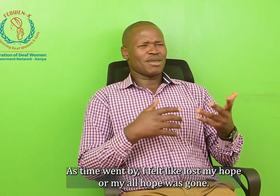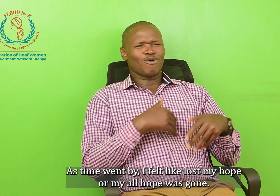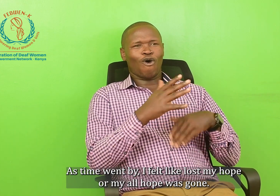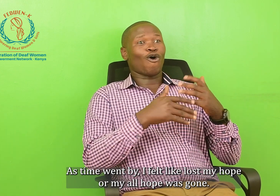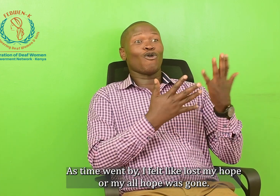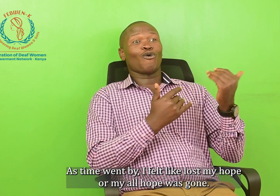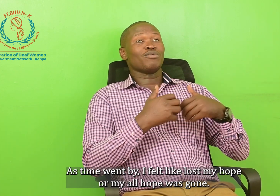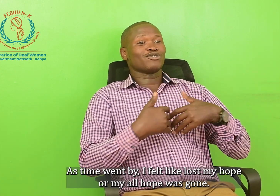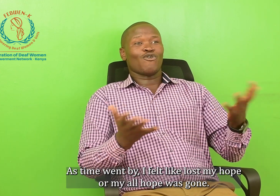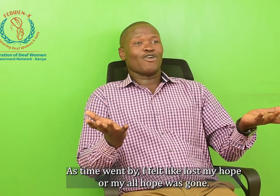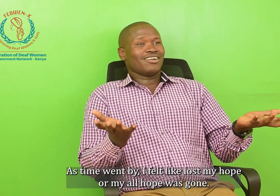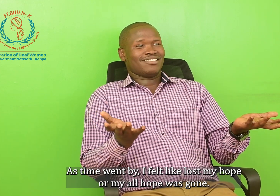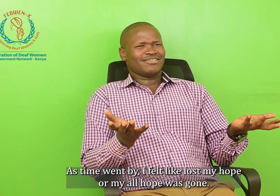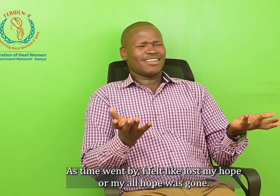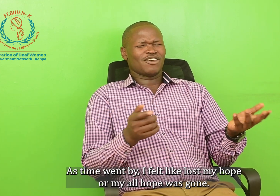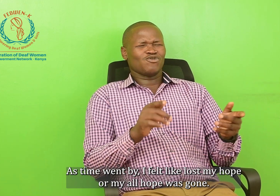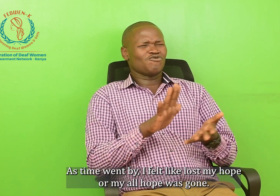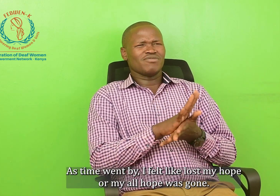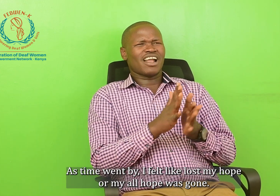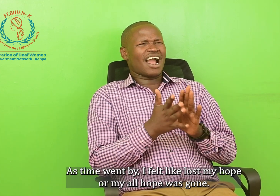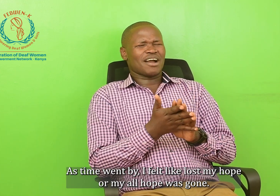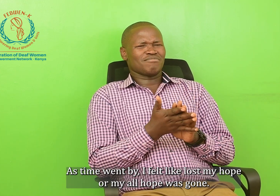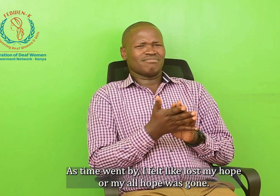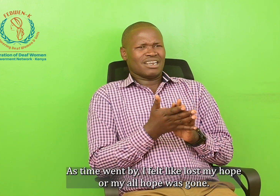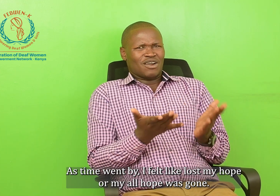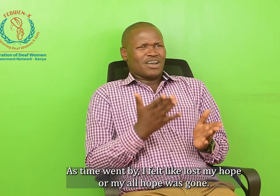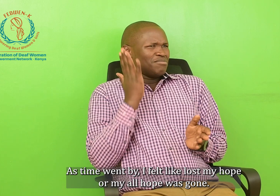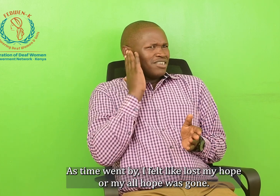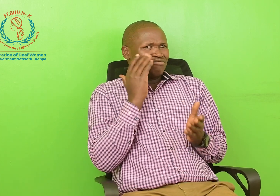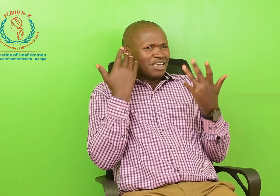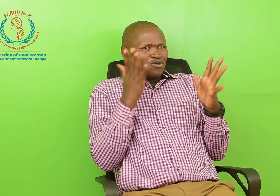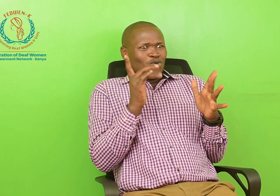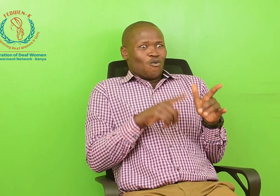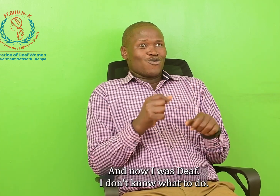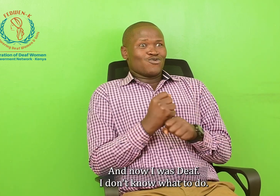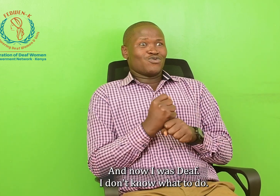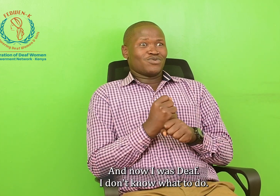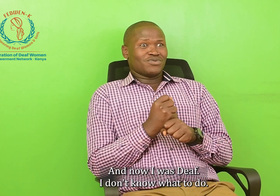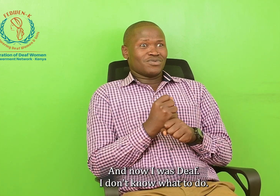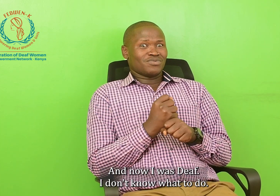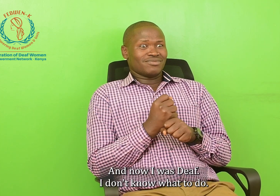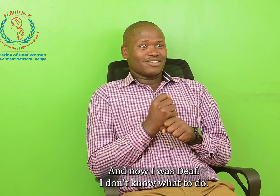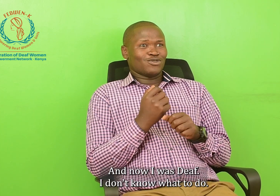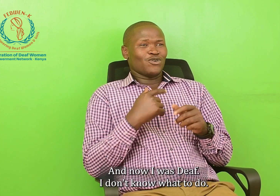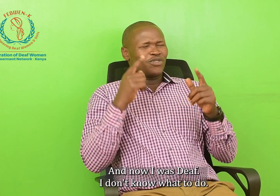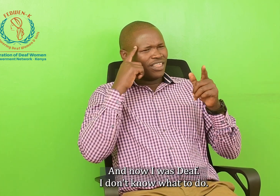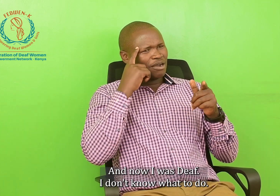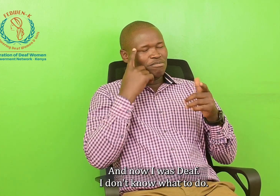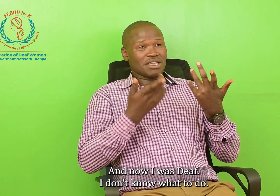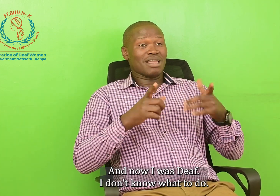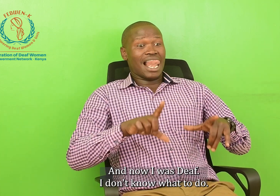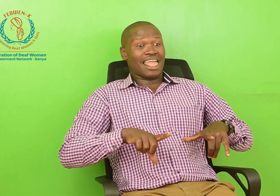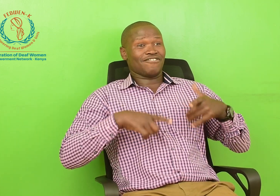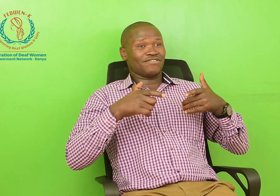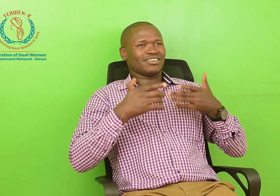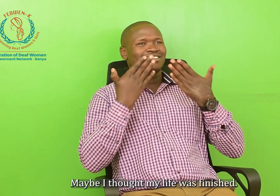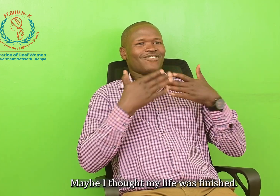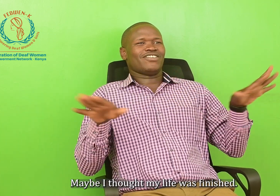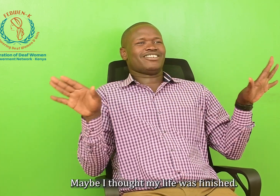felt like lost. My all hope was gone, and now I was deaf. I don't know what to do. Maybe